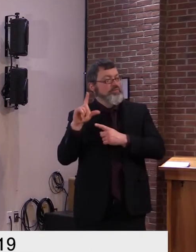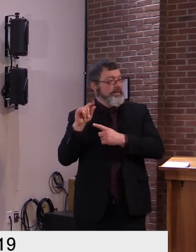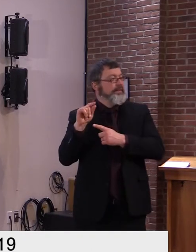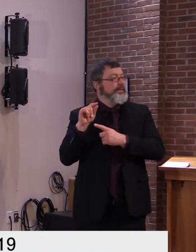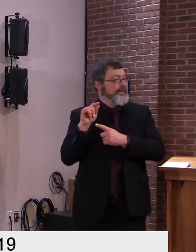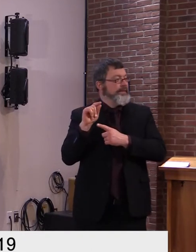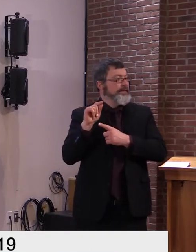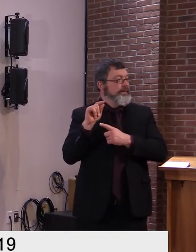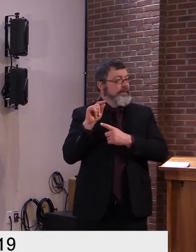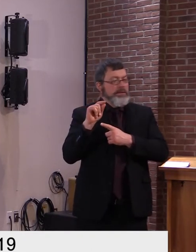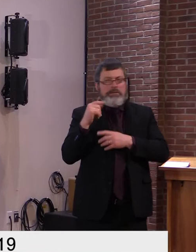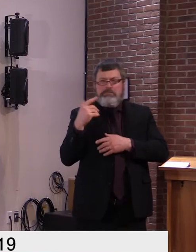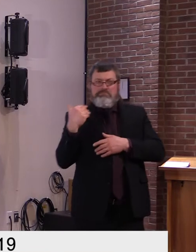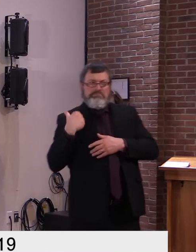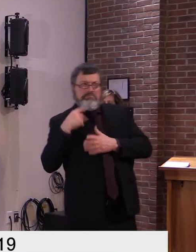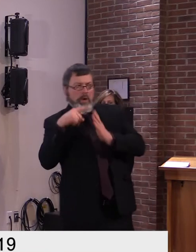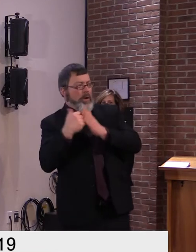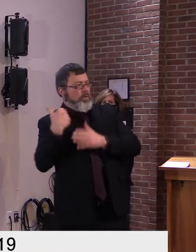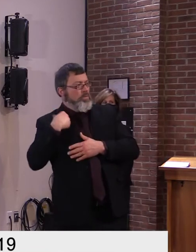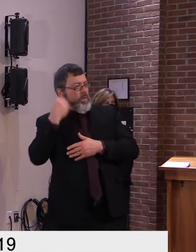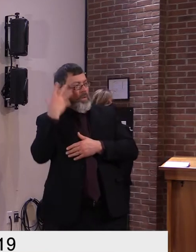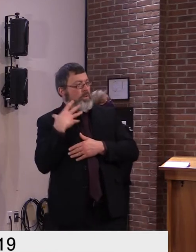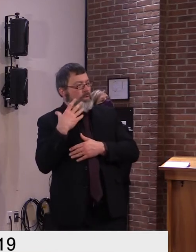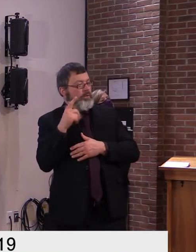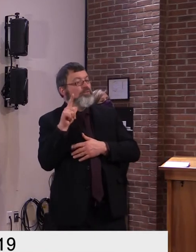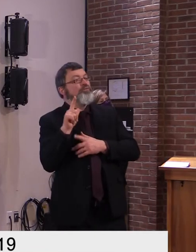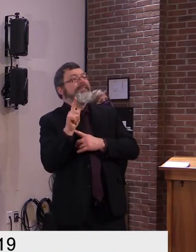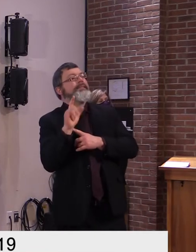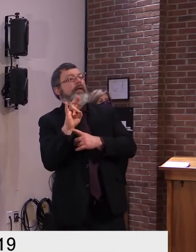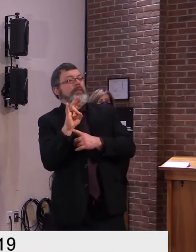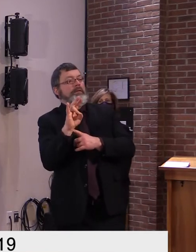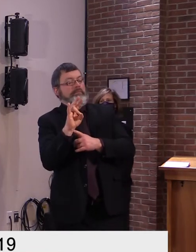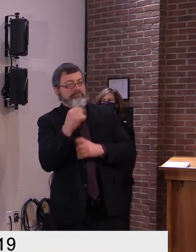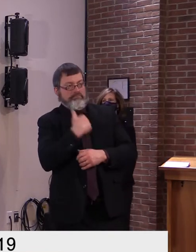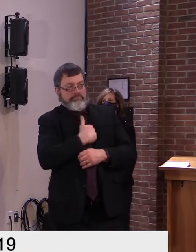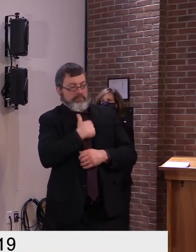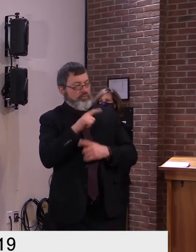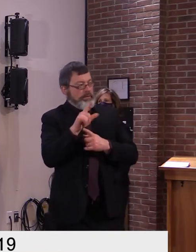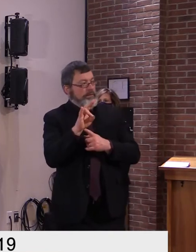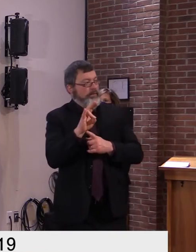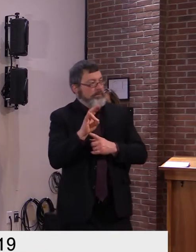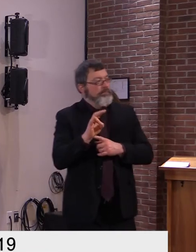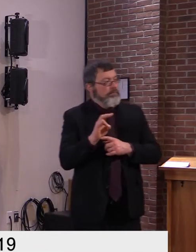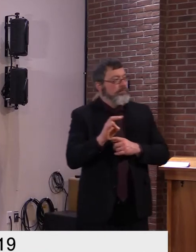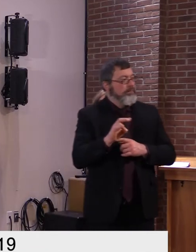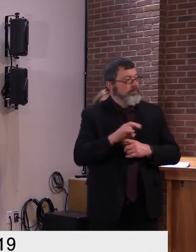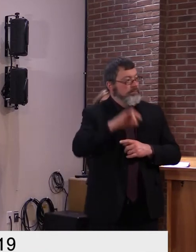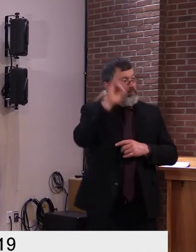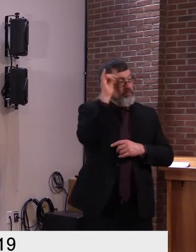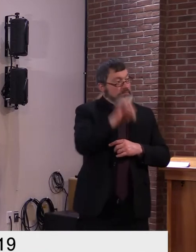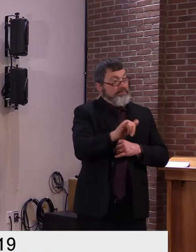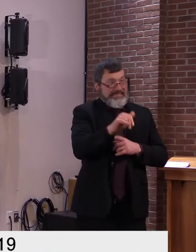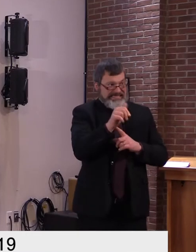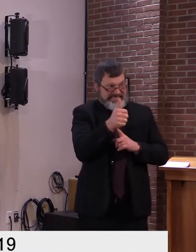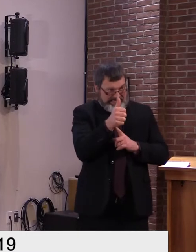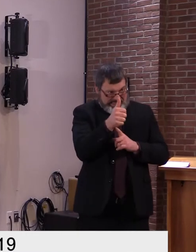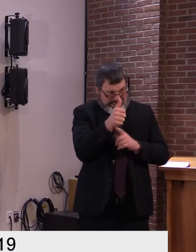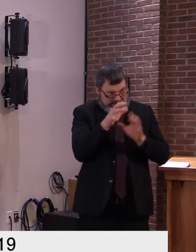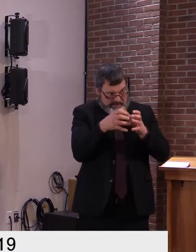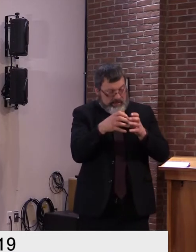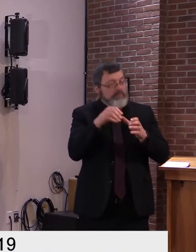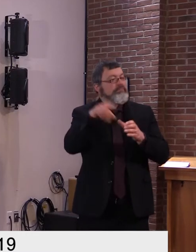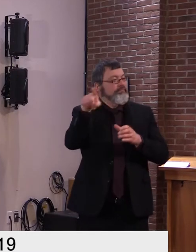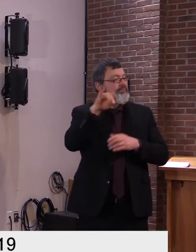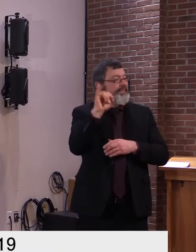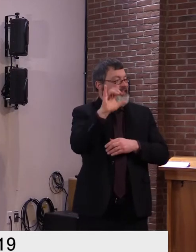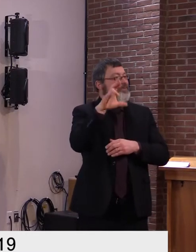us we're at 27 with 10 patients in an ICU setting. Although we've learned that some hospitals actually